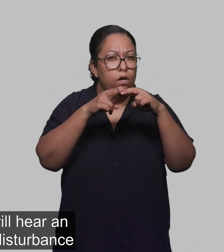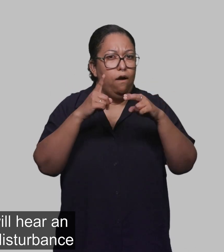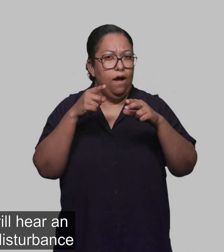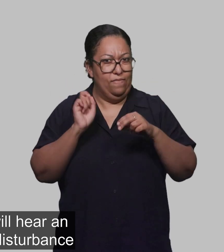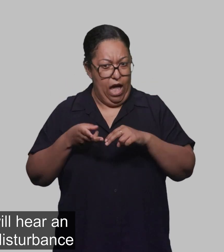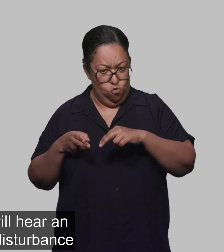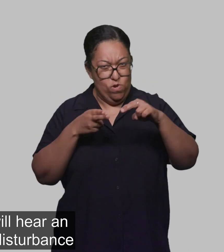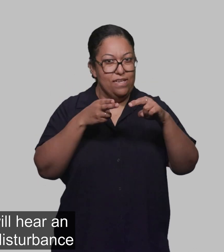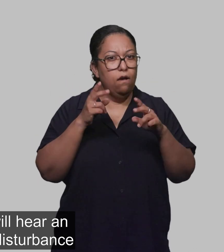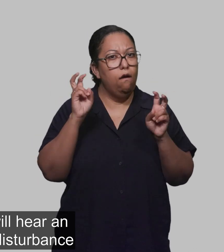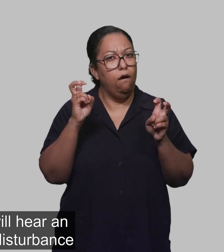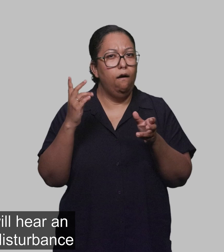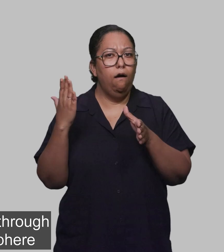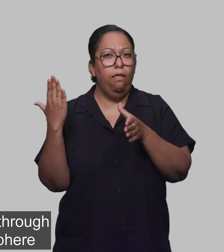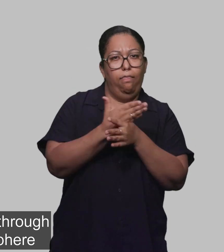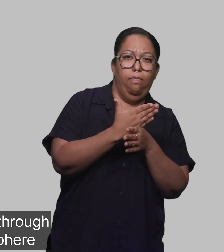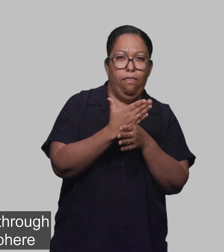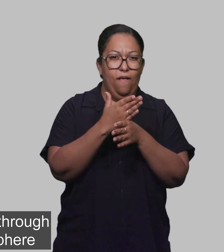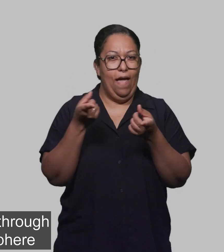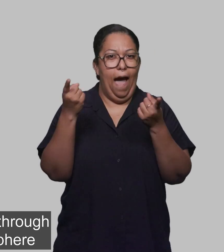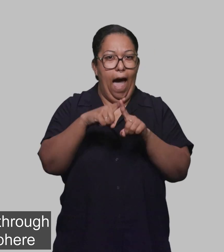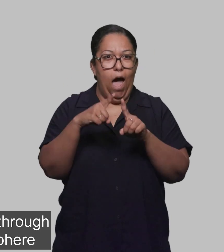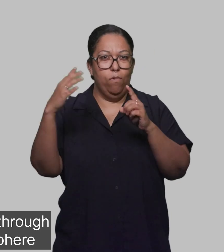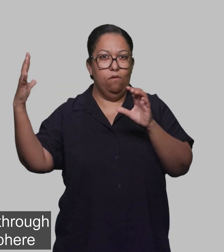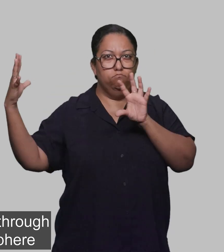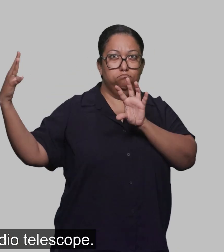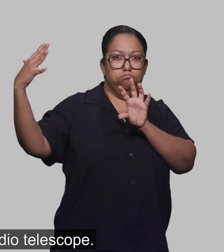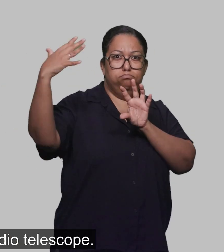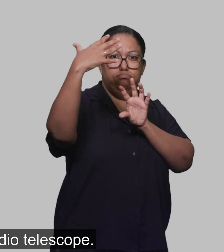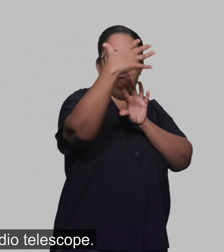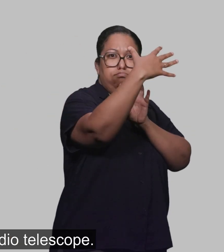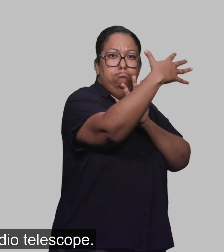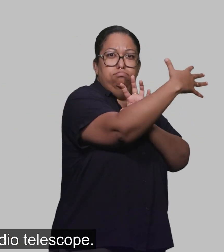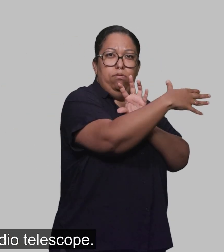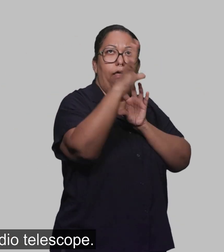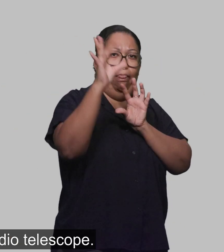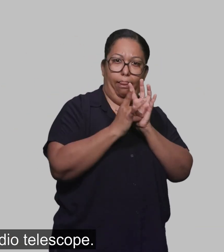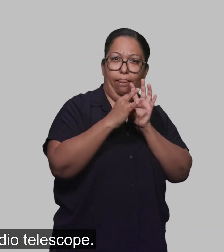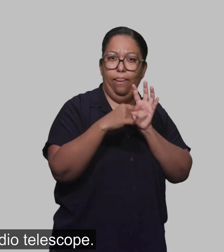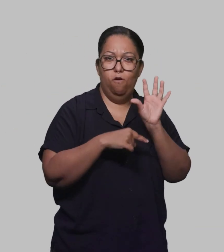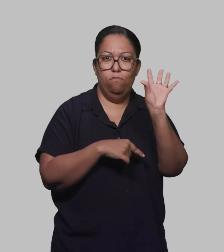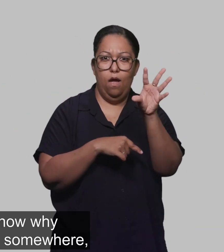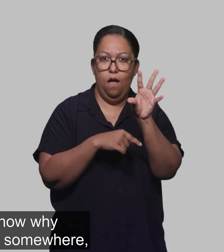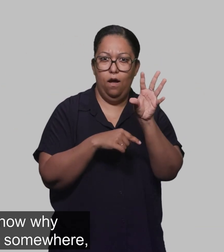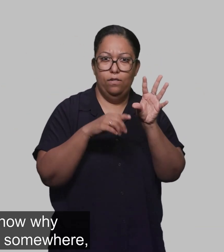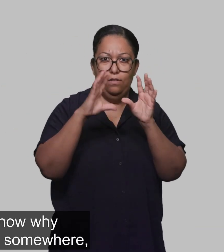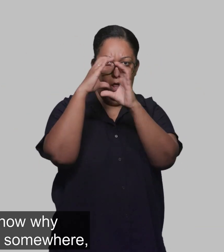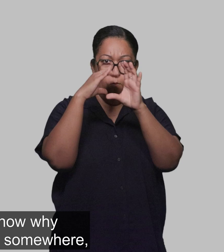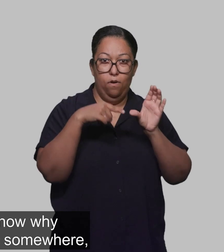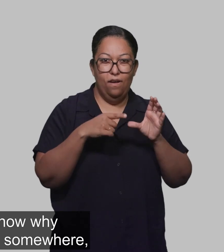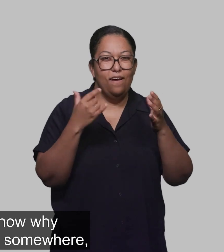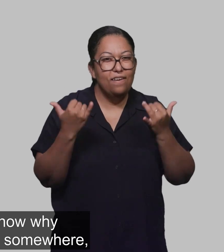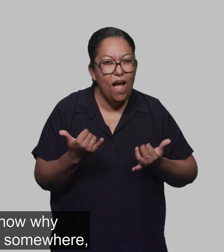increase in the disturbance that passed through our atmosphere and reached the radio telescope. So